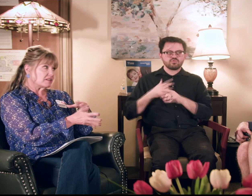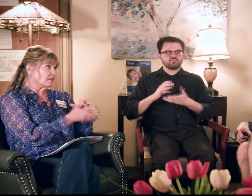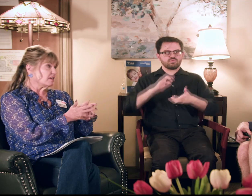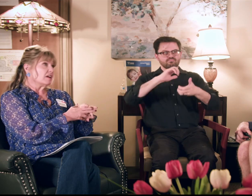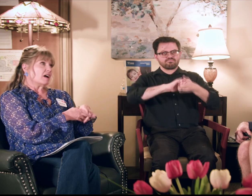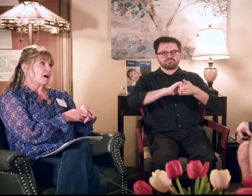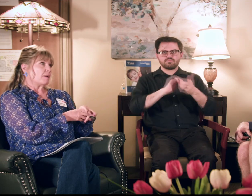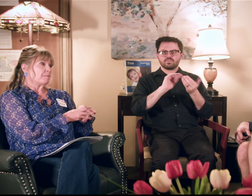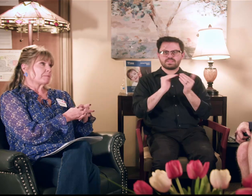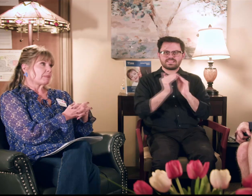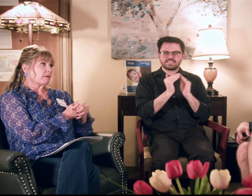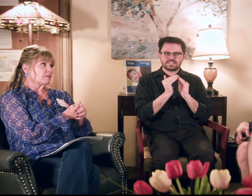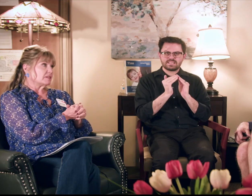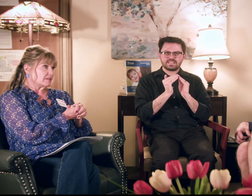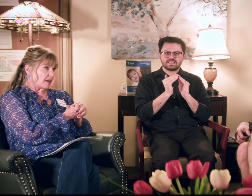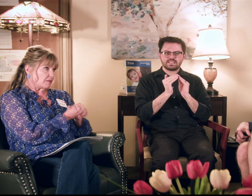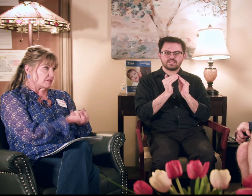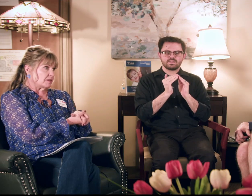give Chilson